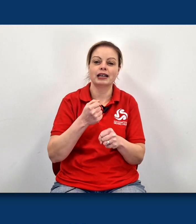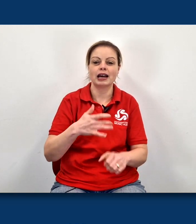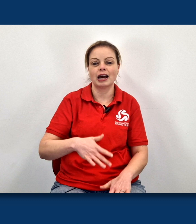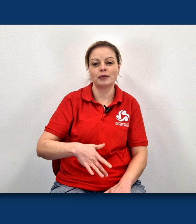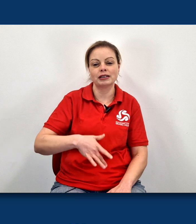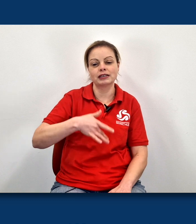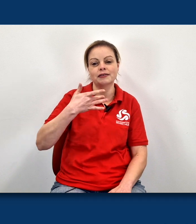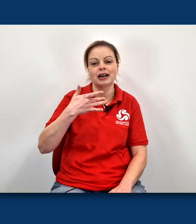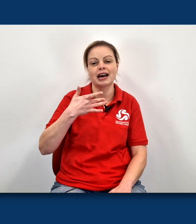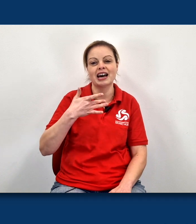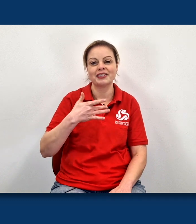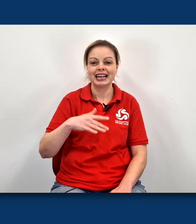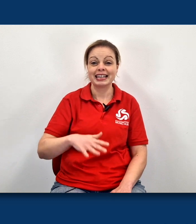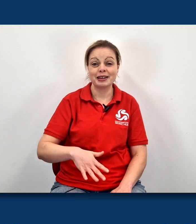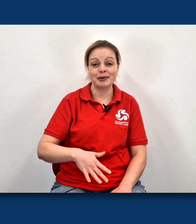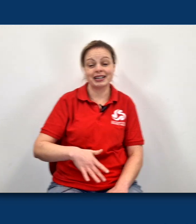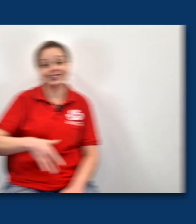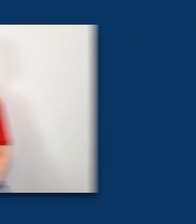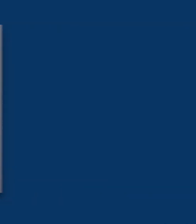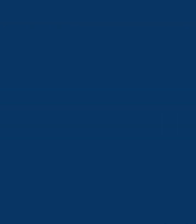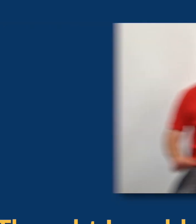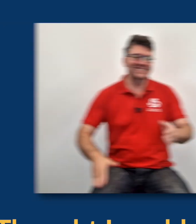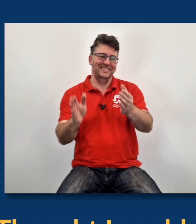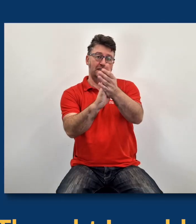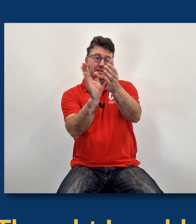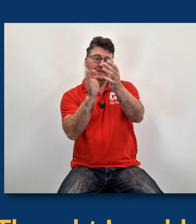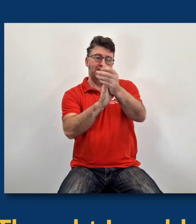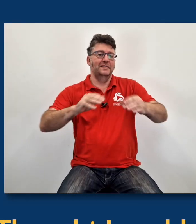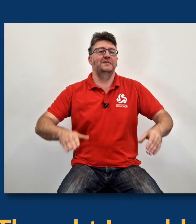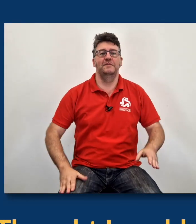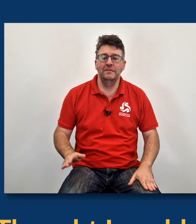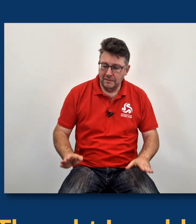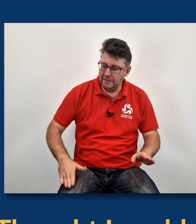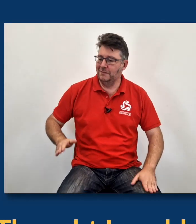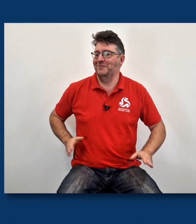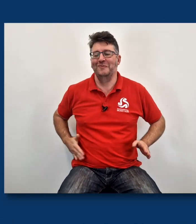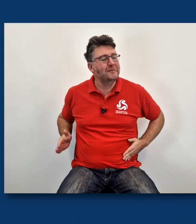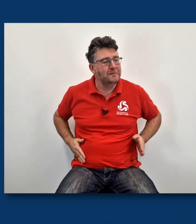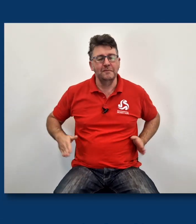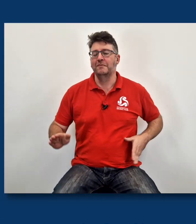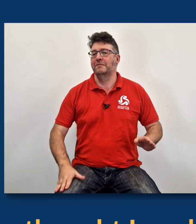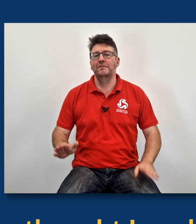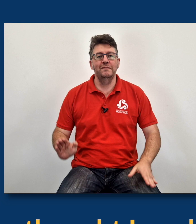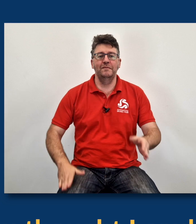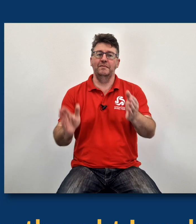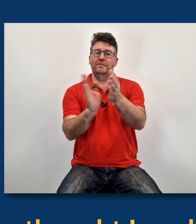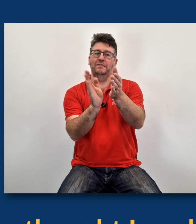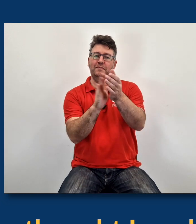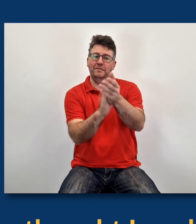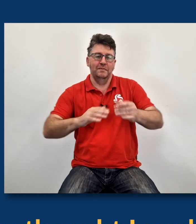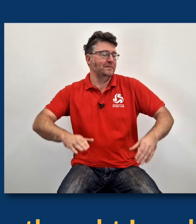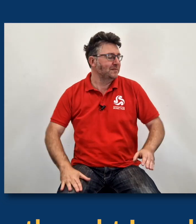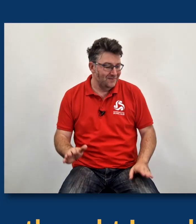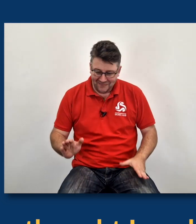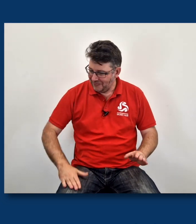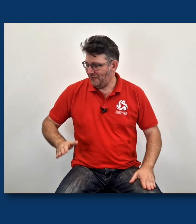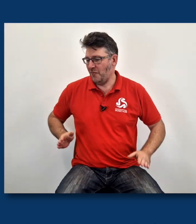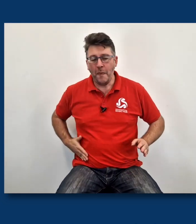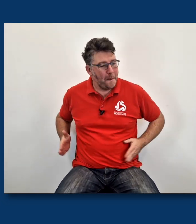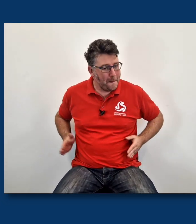I'm a survivor, keep on surviving. Thought I couldn't breathe without you, I'm inhaling. You thought I couldn't sleep without your